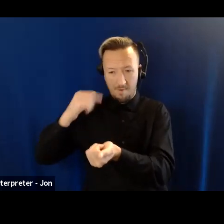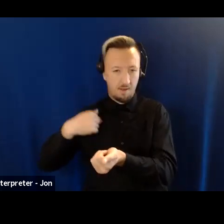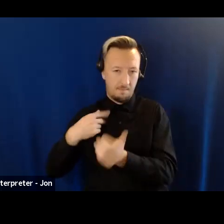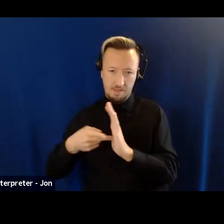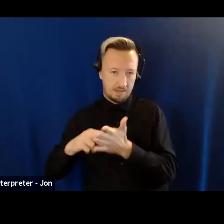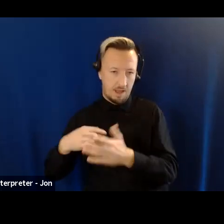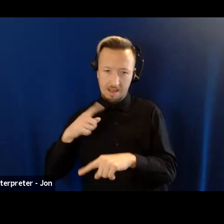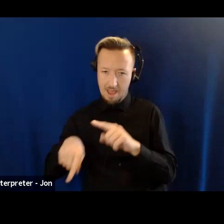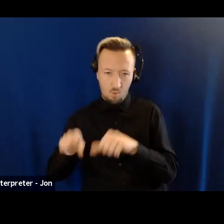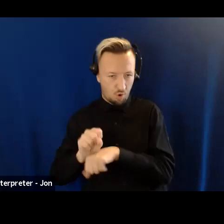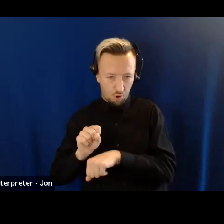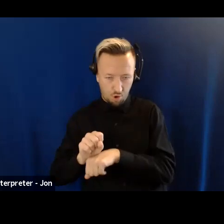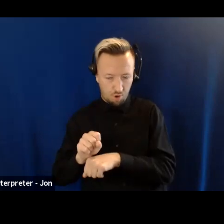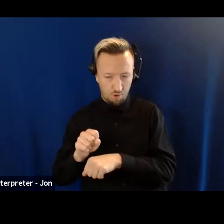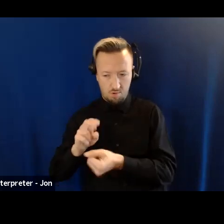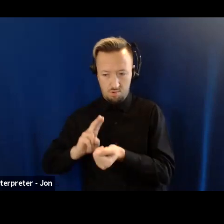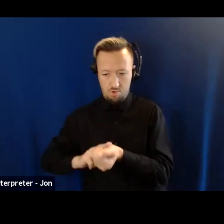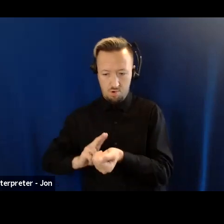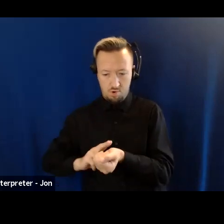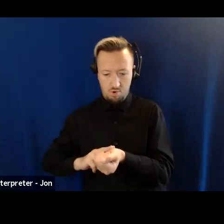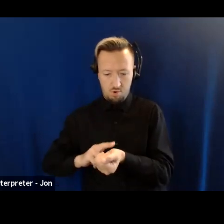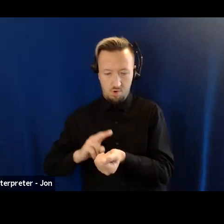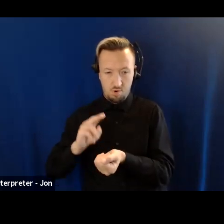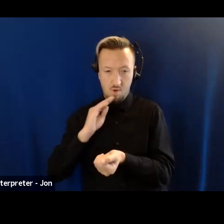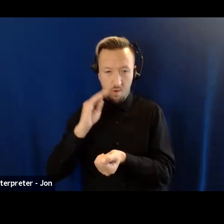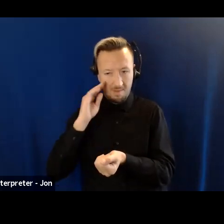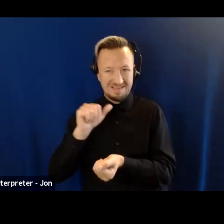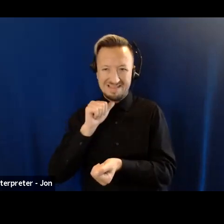working, you're not getting 24/7 care.